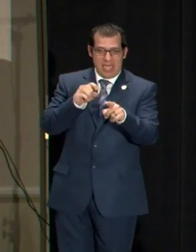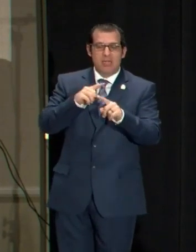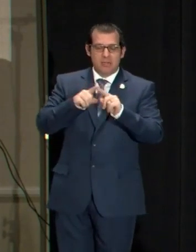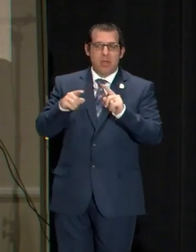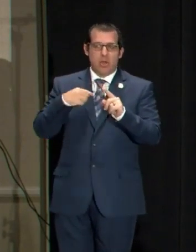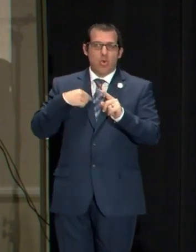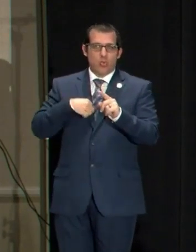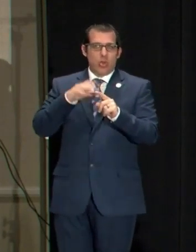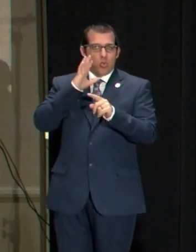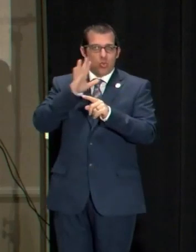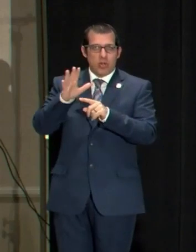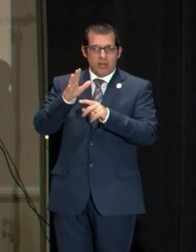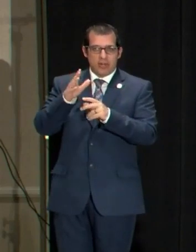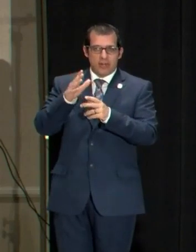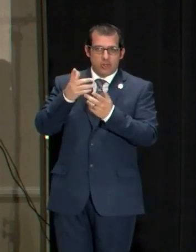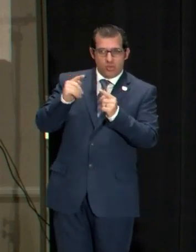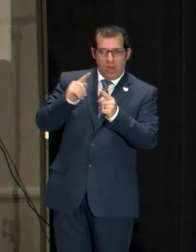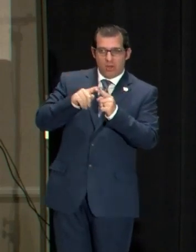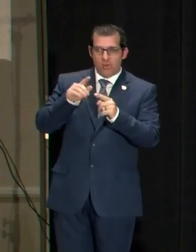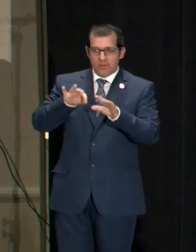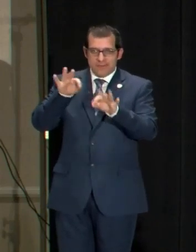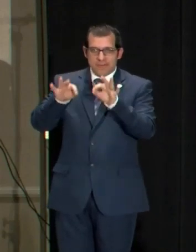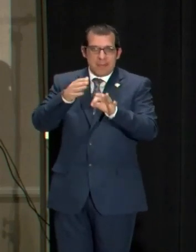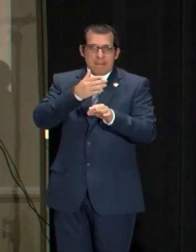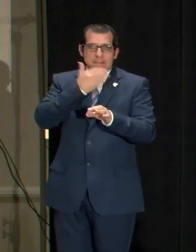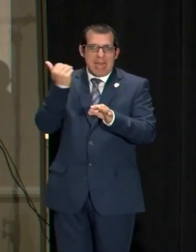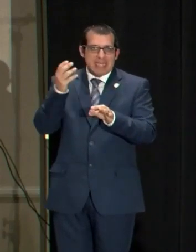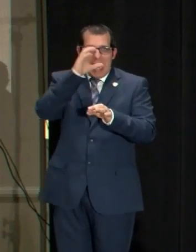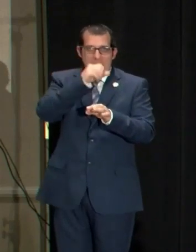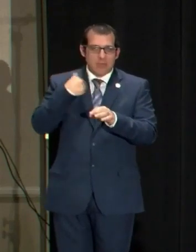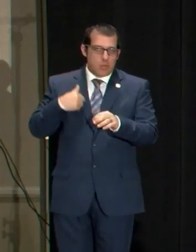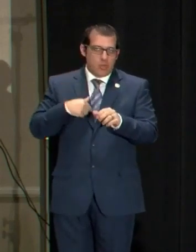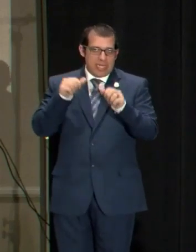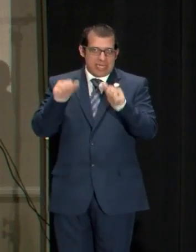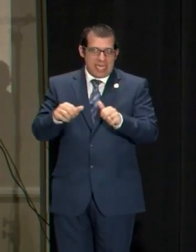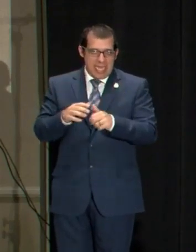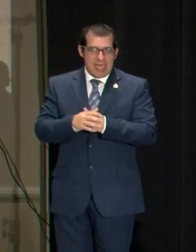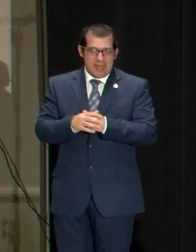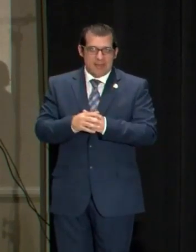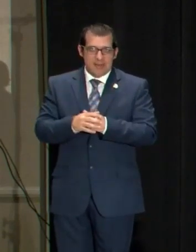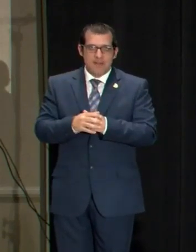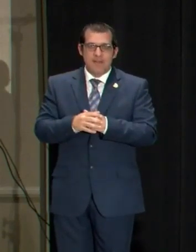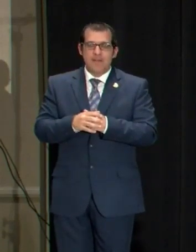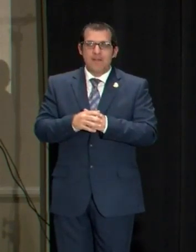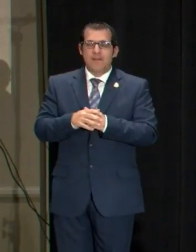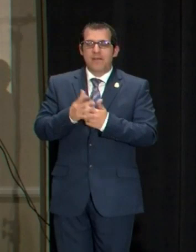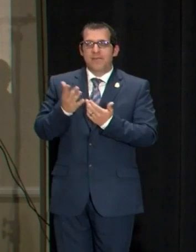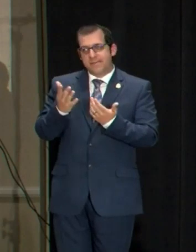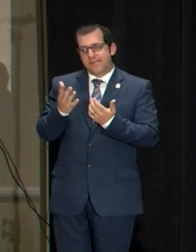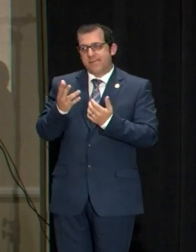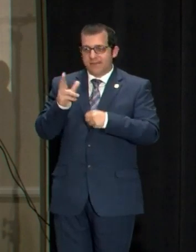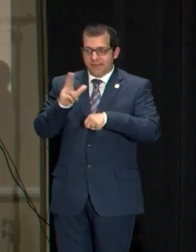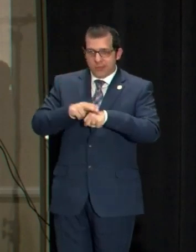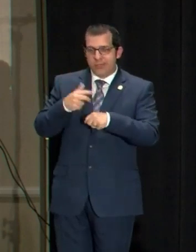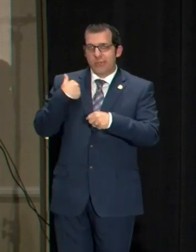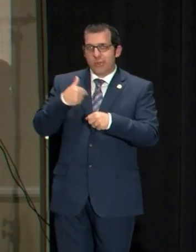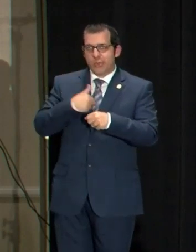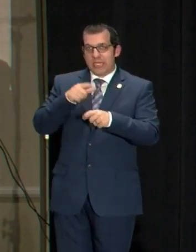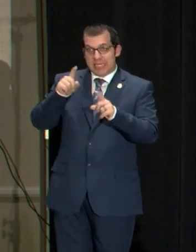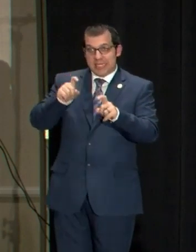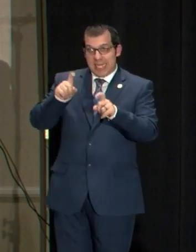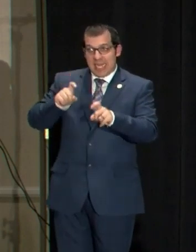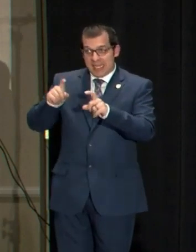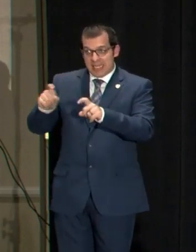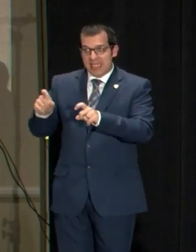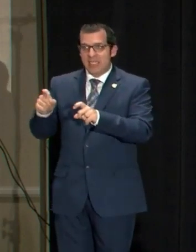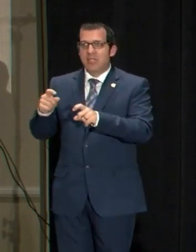we'll work to come up with as best estimate as we can. Of course, when we're doing